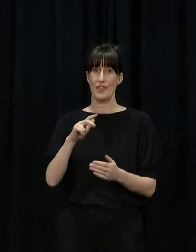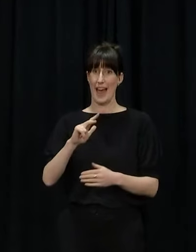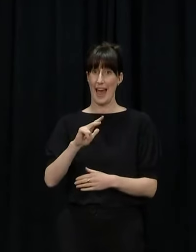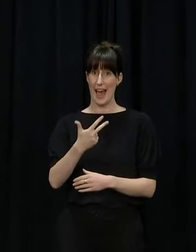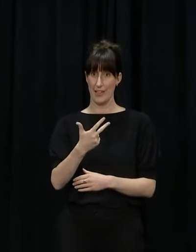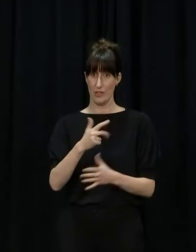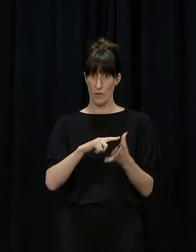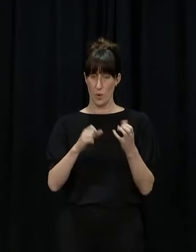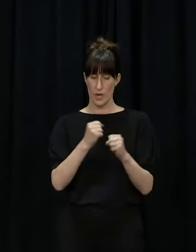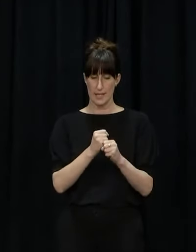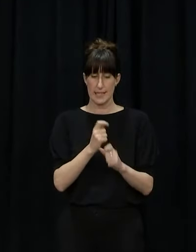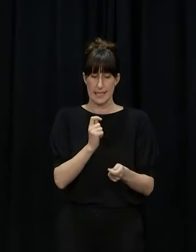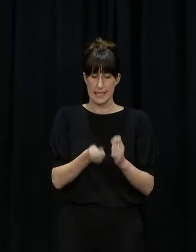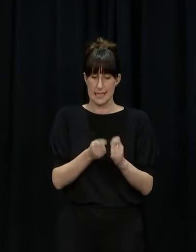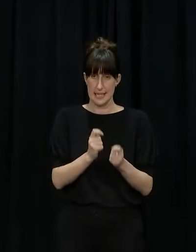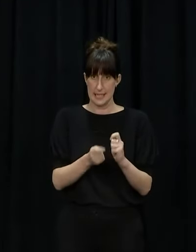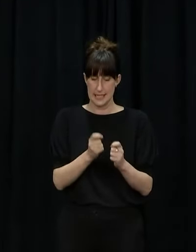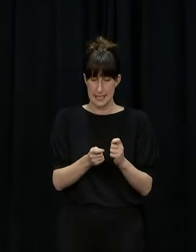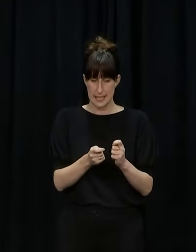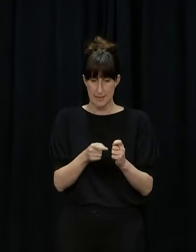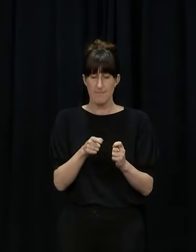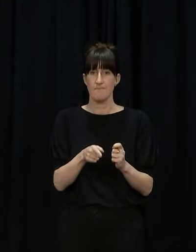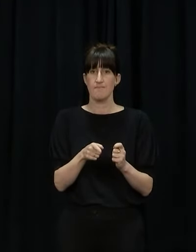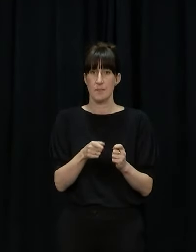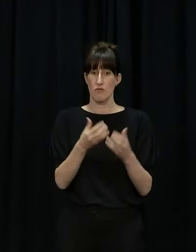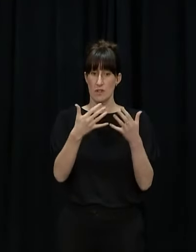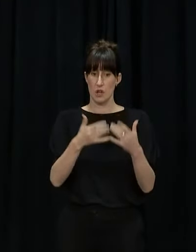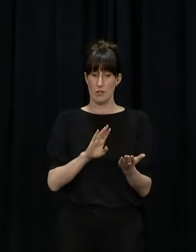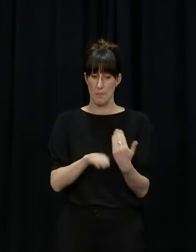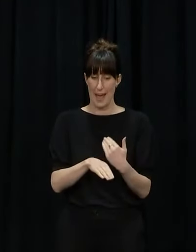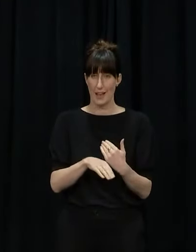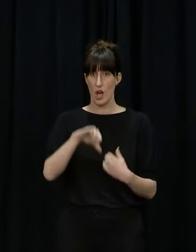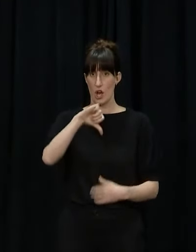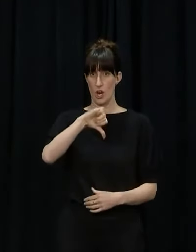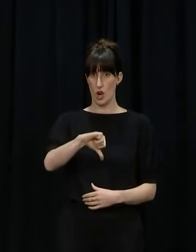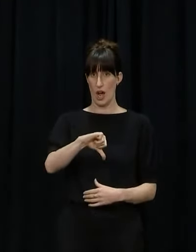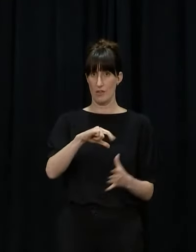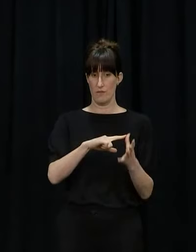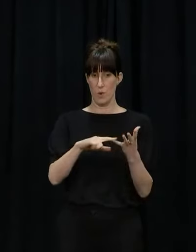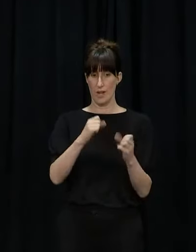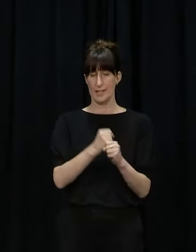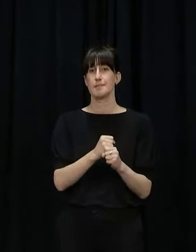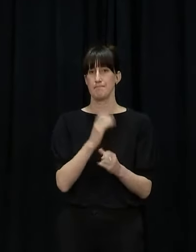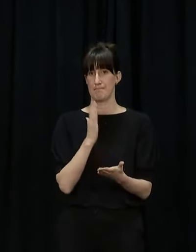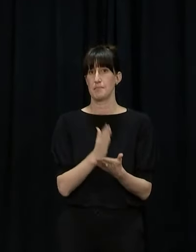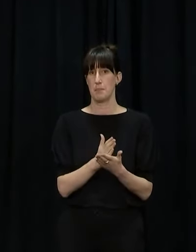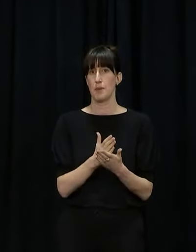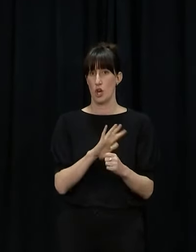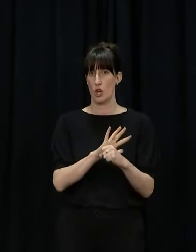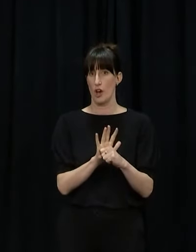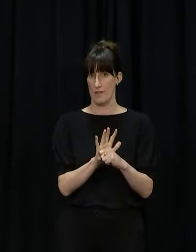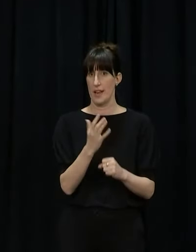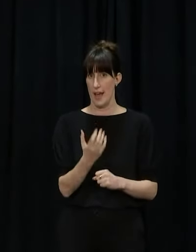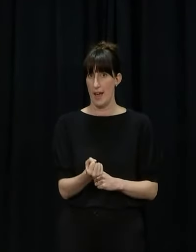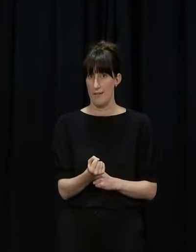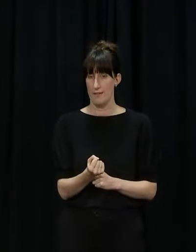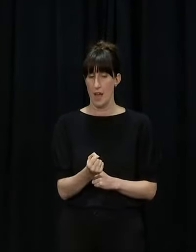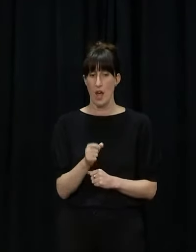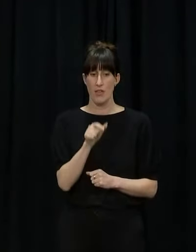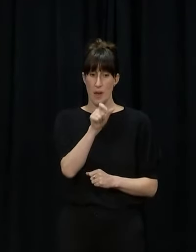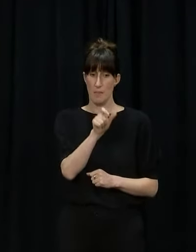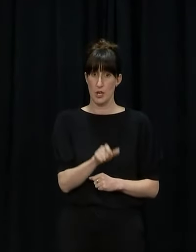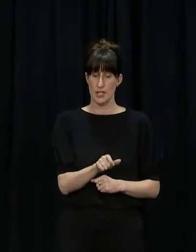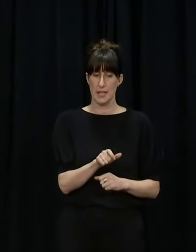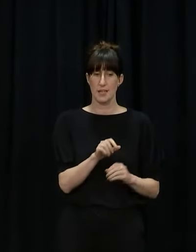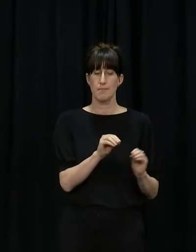a positive result on the 9th. They were transferred from the Crown Plaza to the Jet